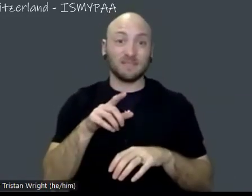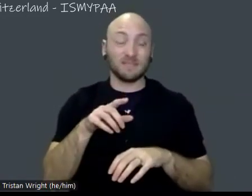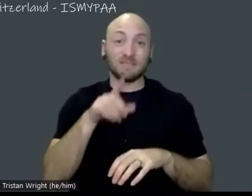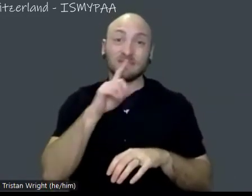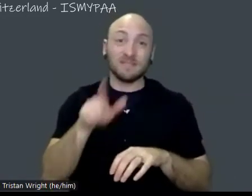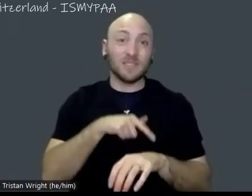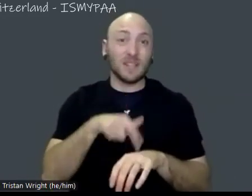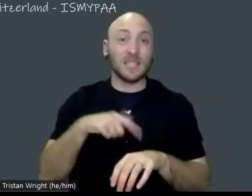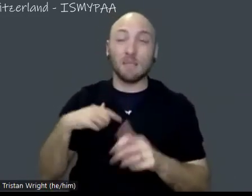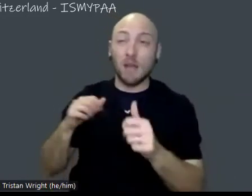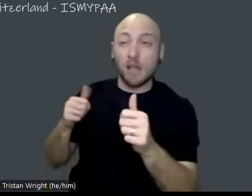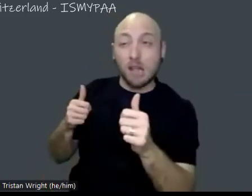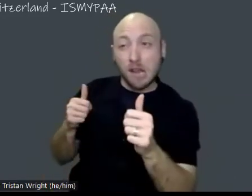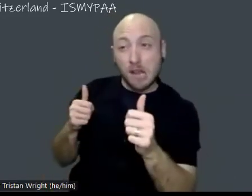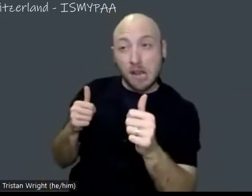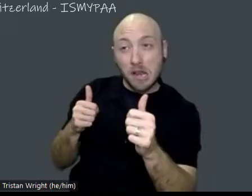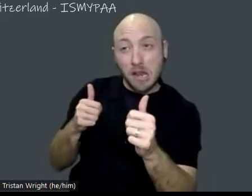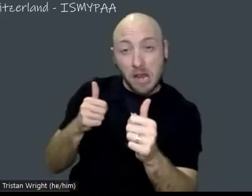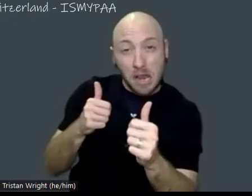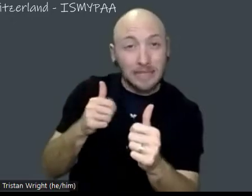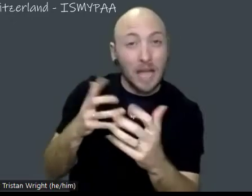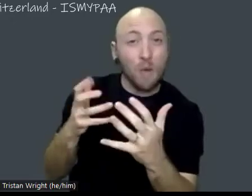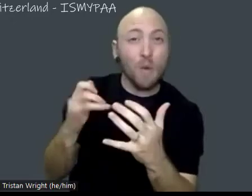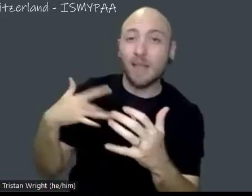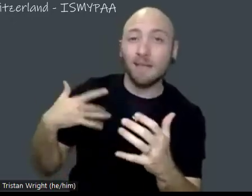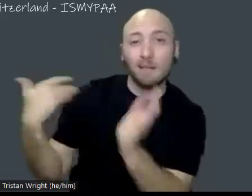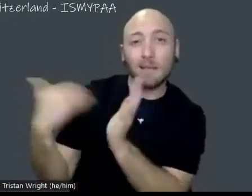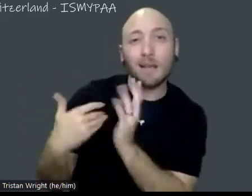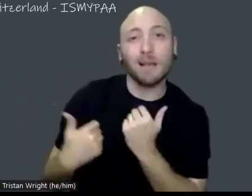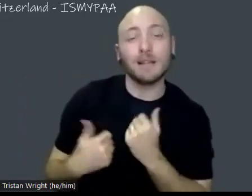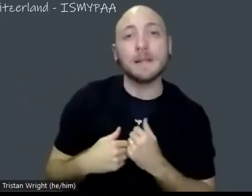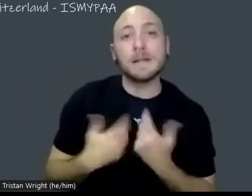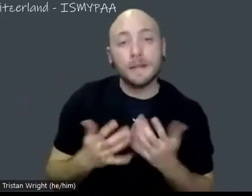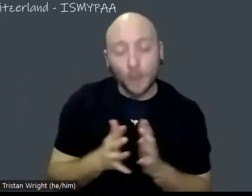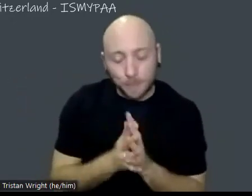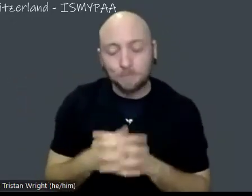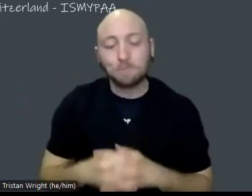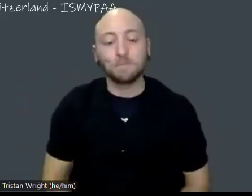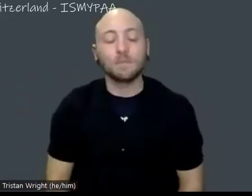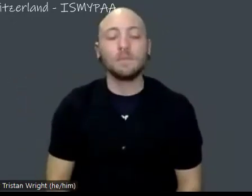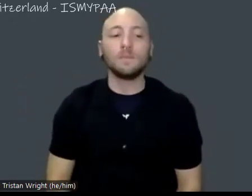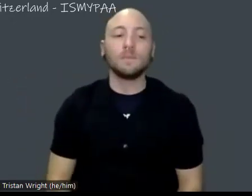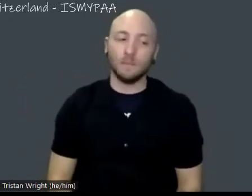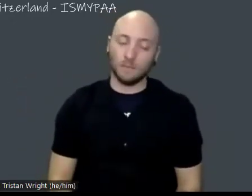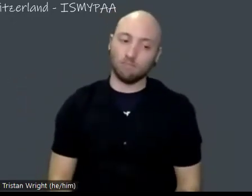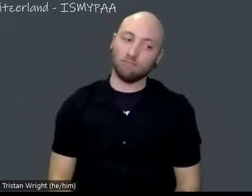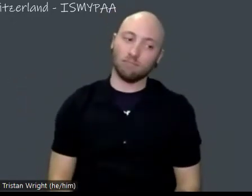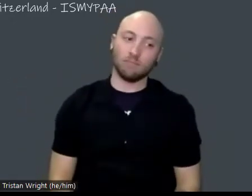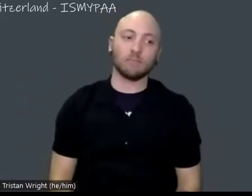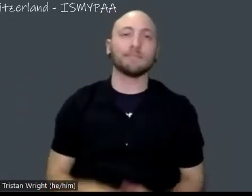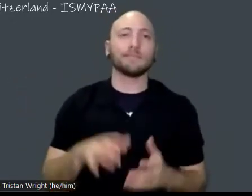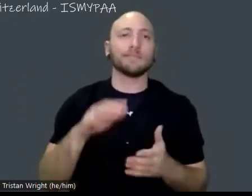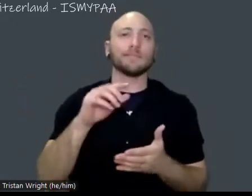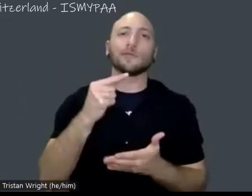exactly what I was looking for many, many, many years. So I grew up, I finished my school,